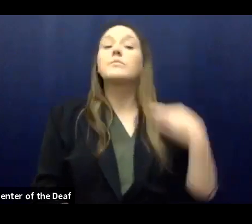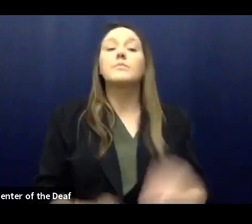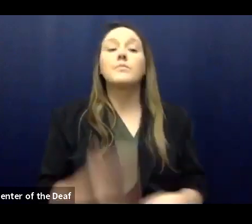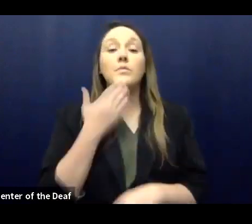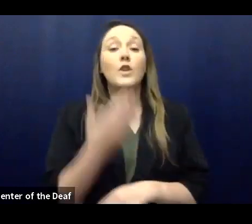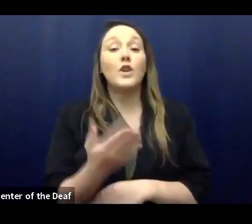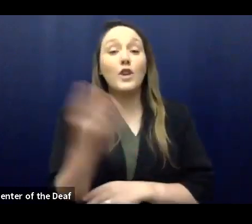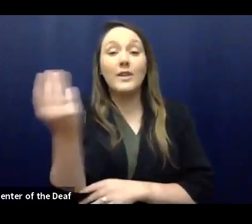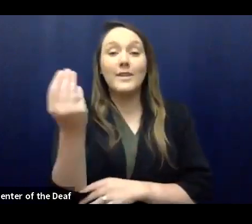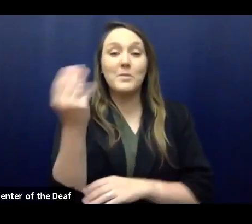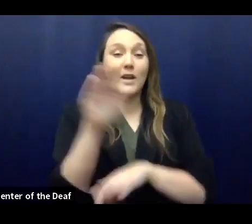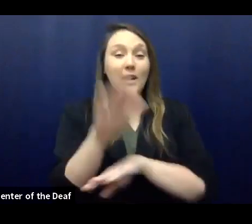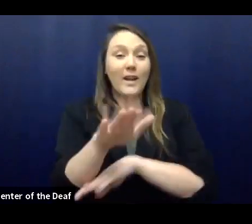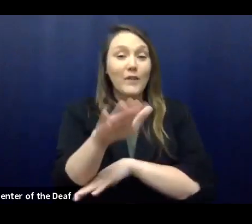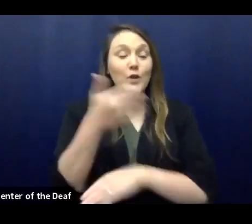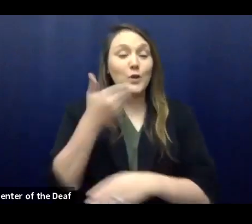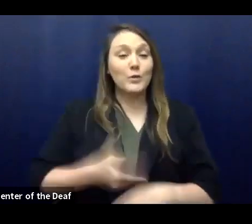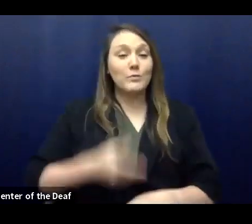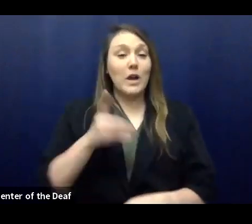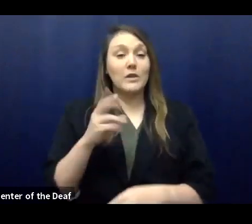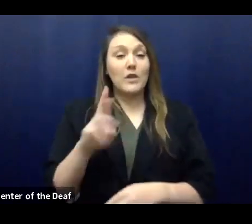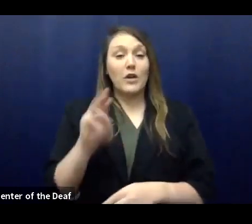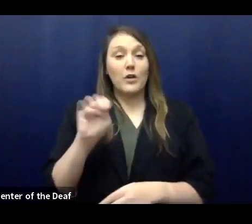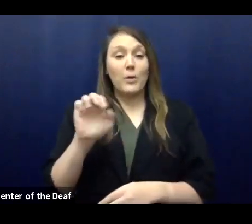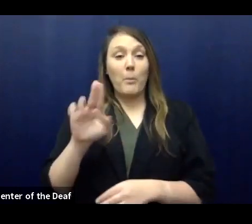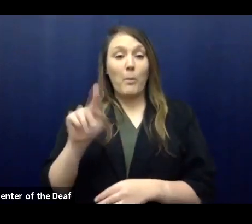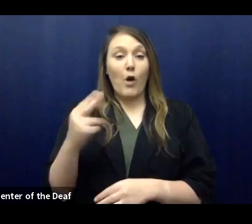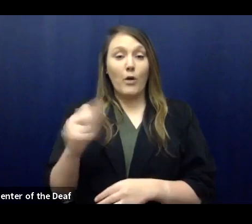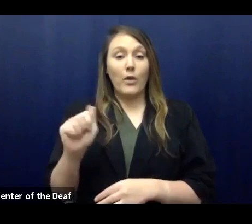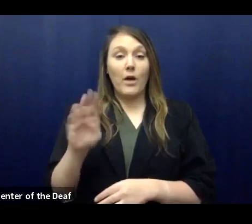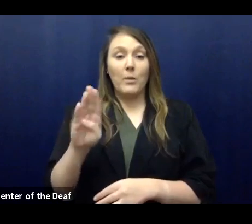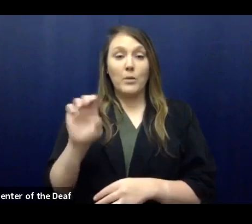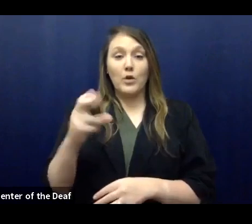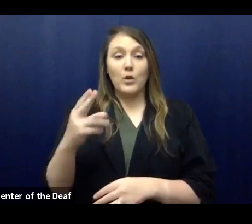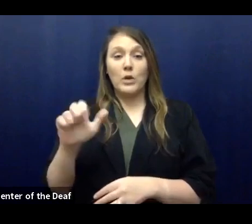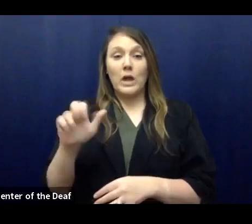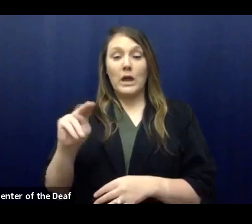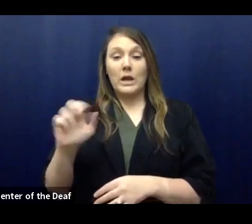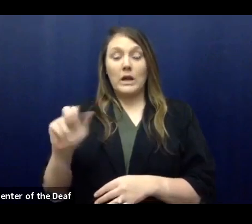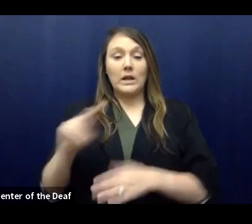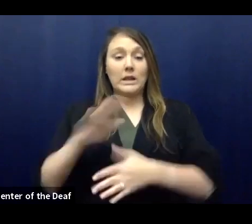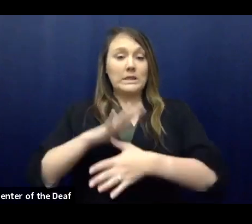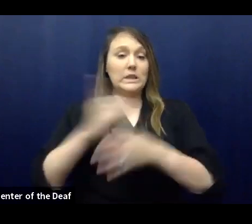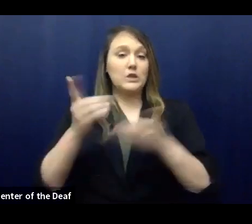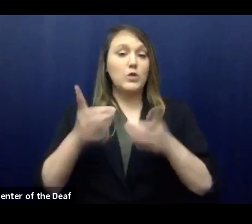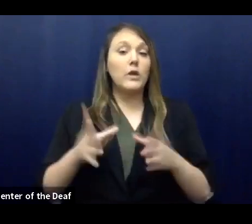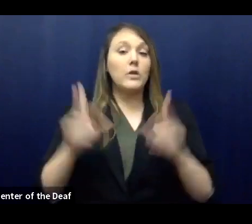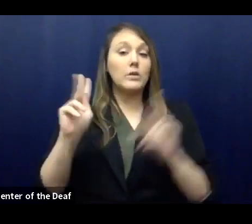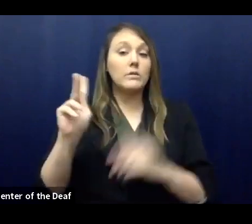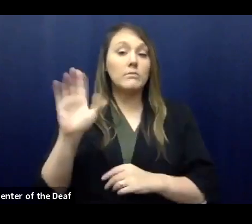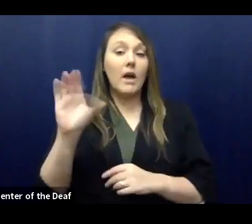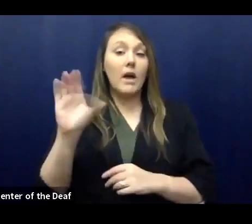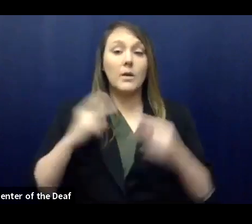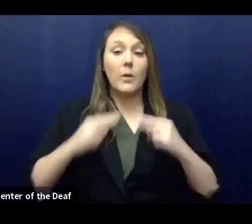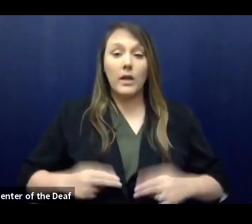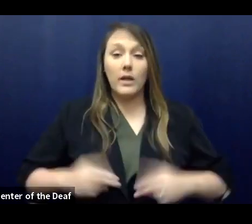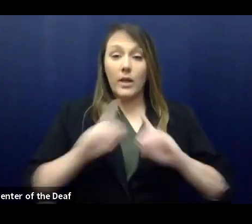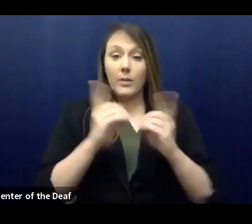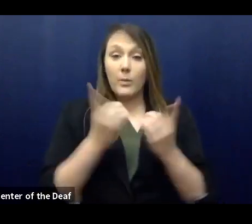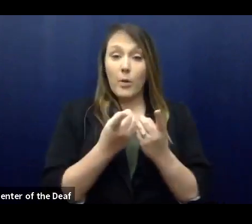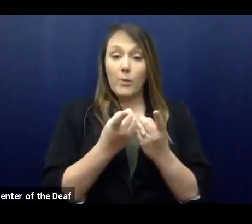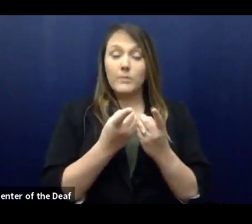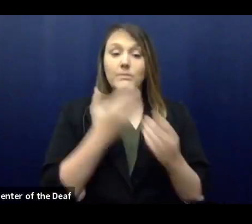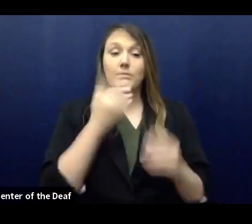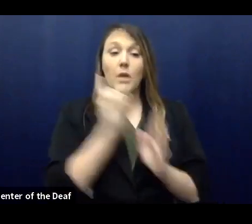Good Monday afternoon. I'm Dr. Martha Buchanan, Public Health Officer and Senior Director here at the Knox County Health Department. Our moment of gratitude today